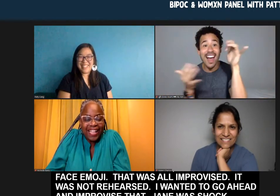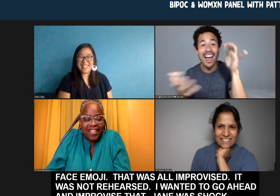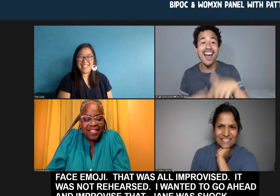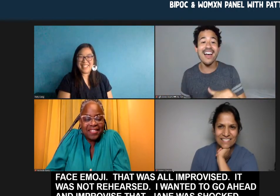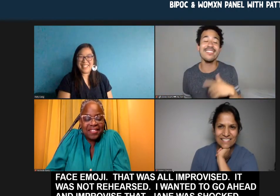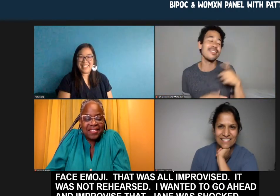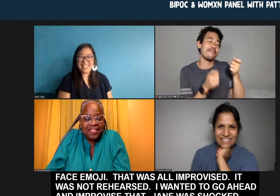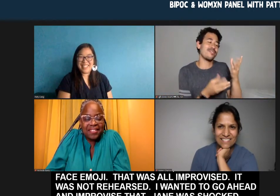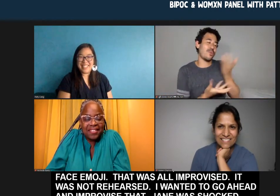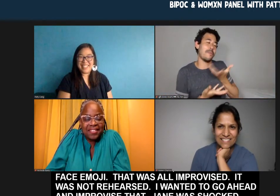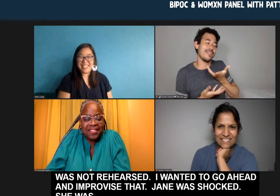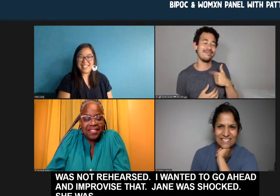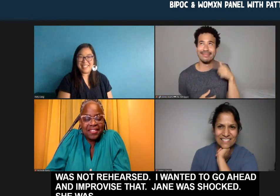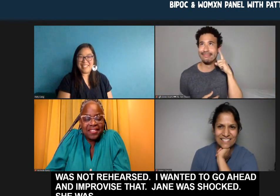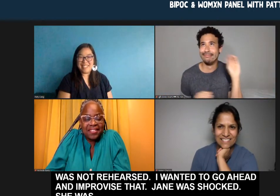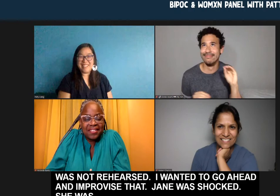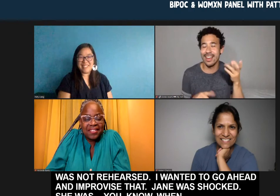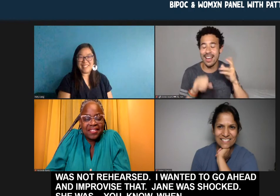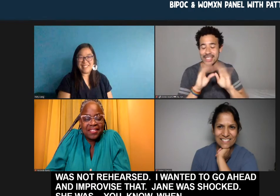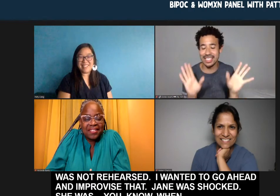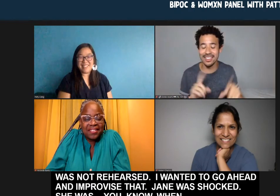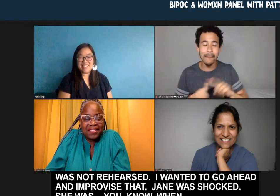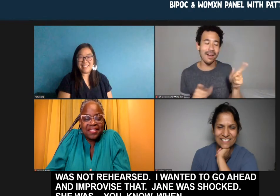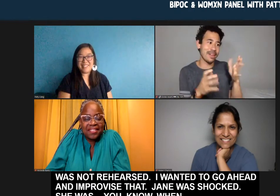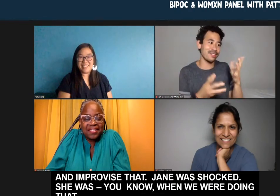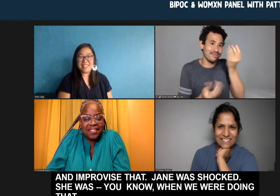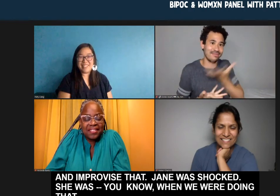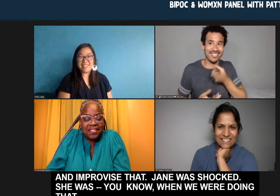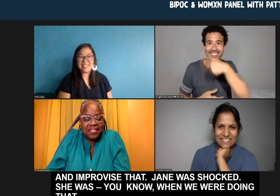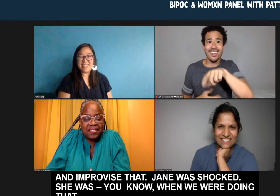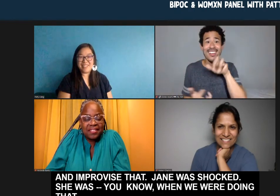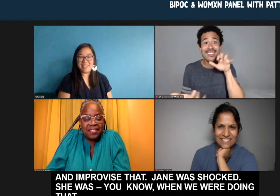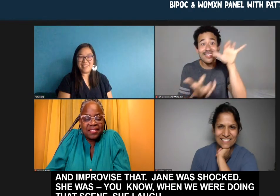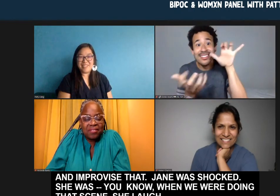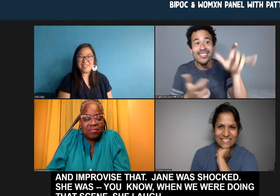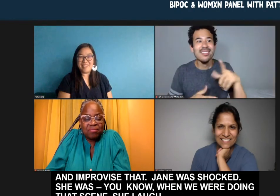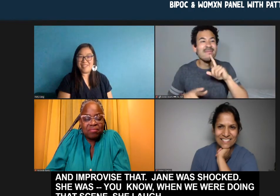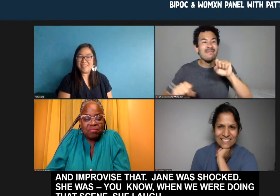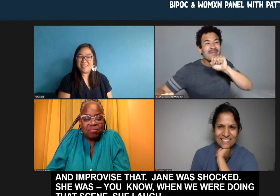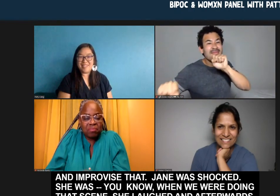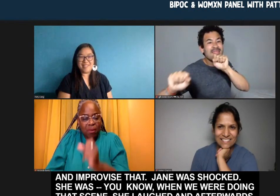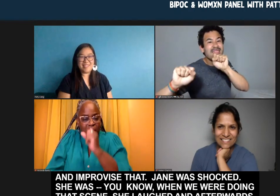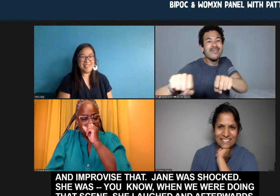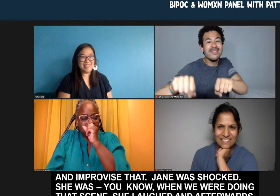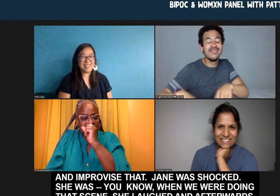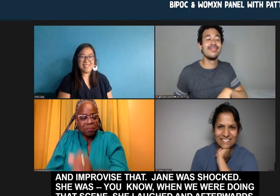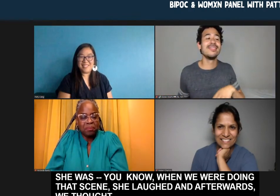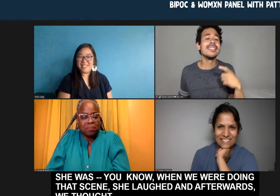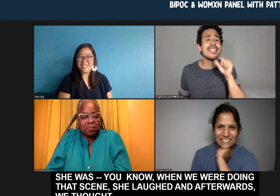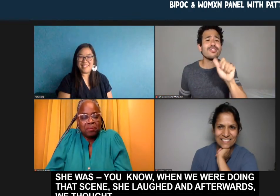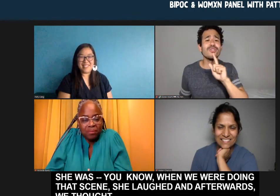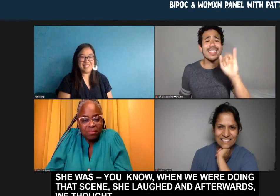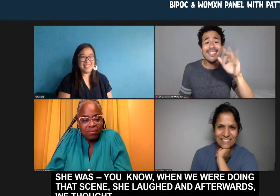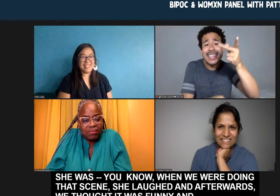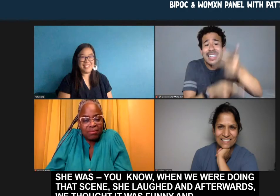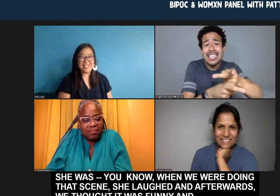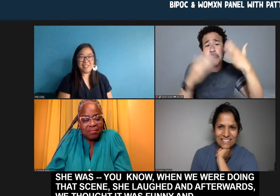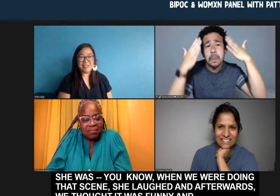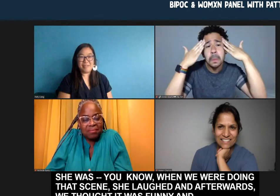were doing that scene, and she laughed. And then afterwards we thought that it was really funny and that it worked. But it got such a strong reaction.